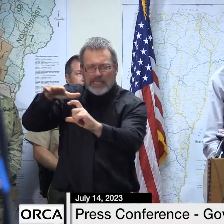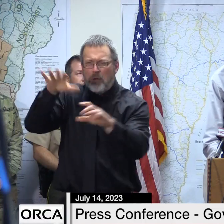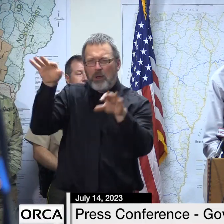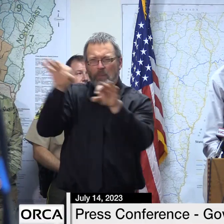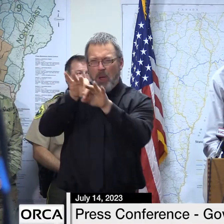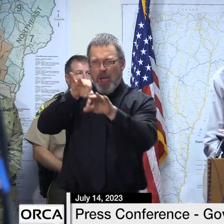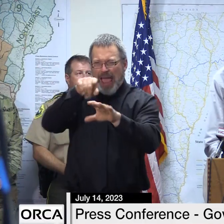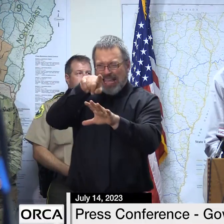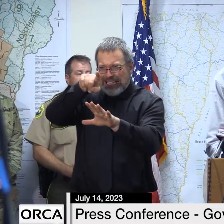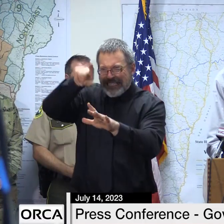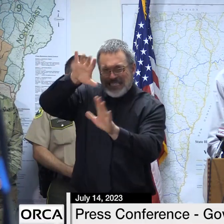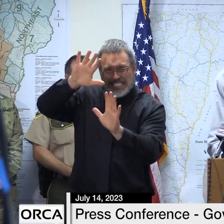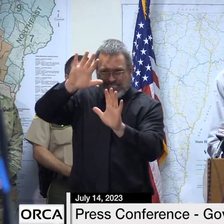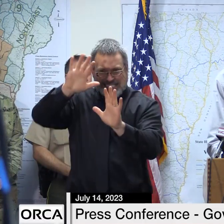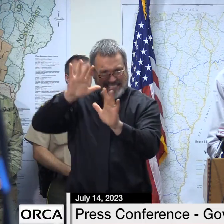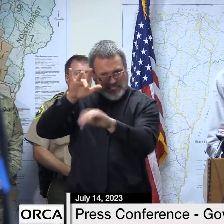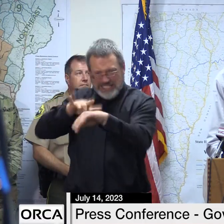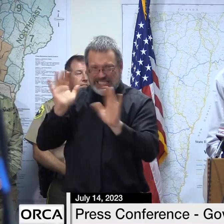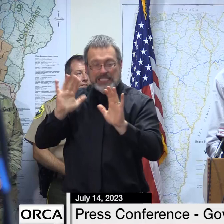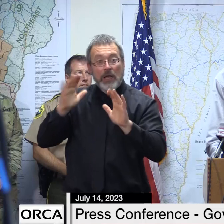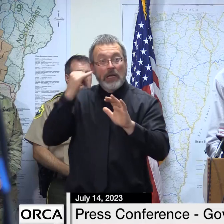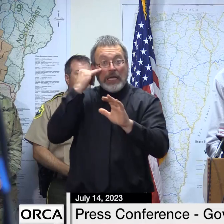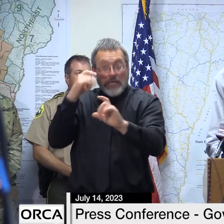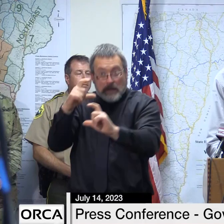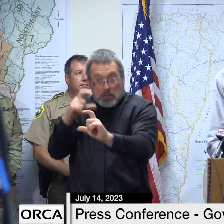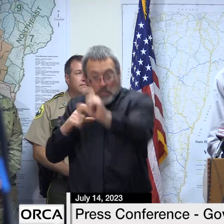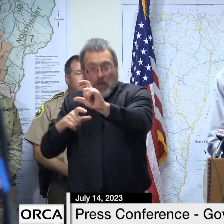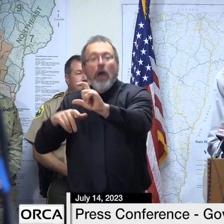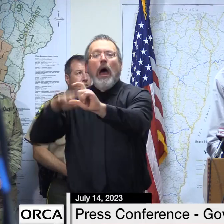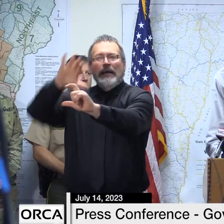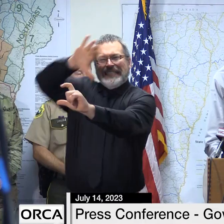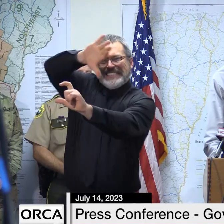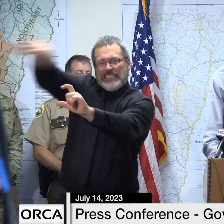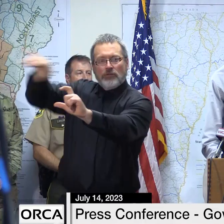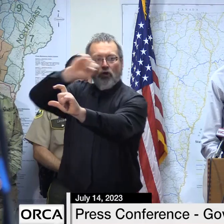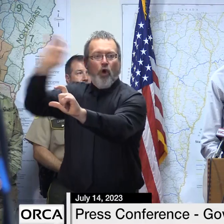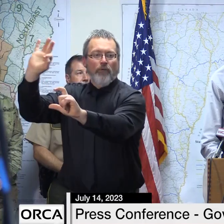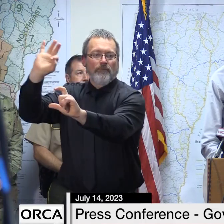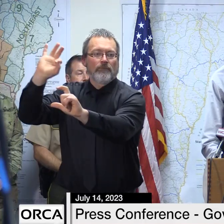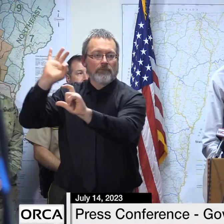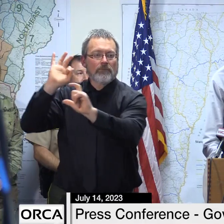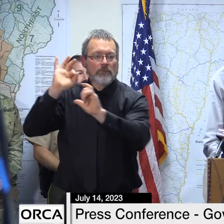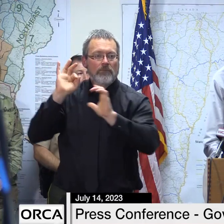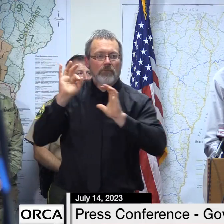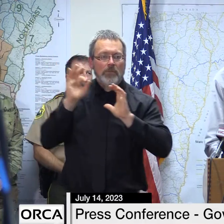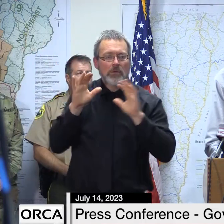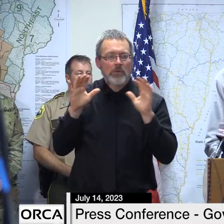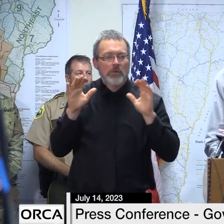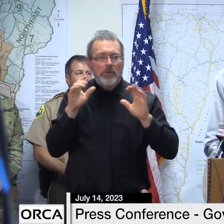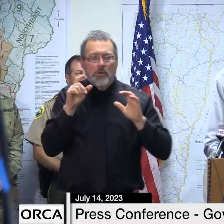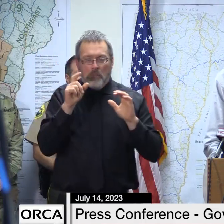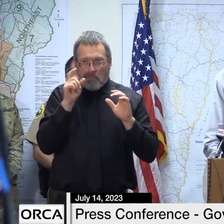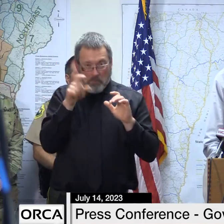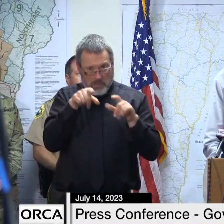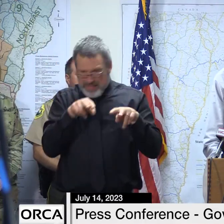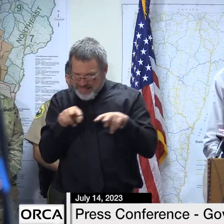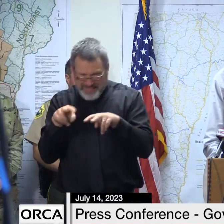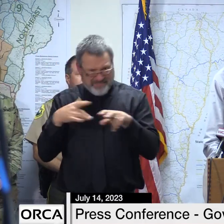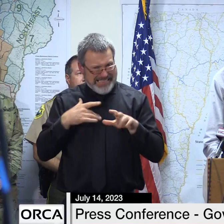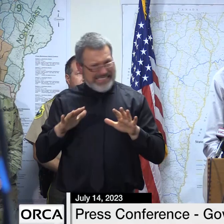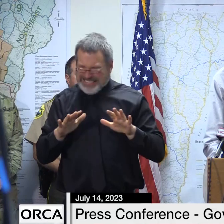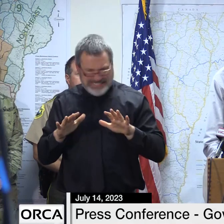power switch requires entering standing water, you should consult with an electrician. And never use a